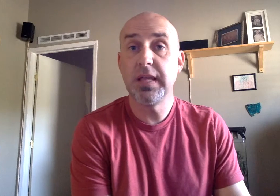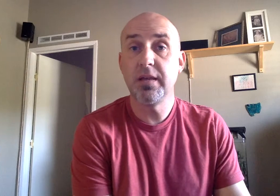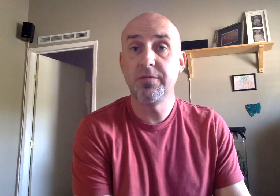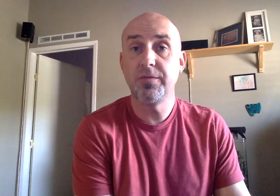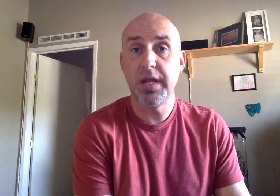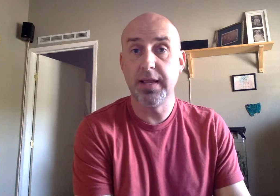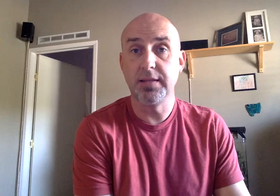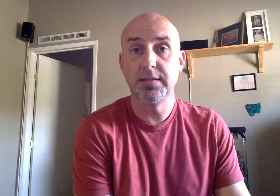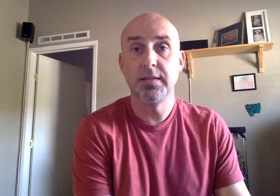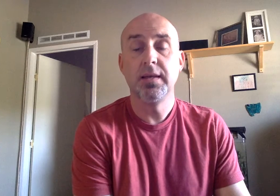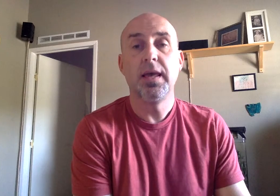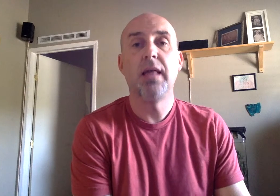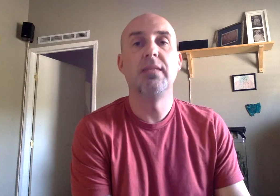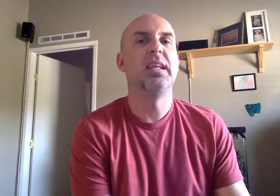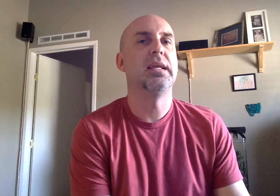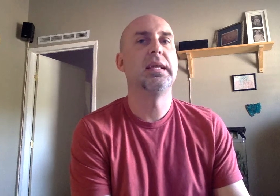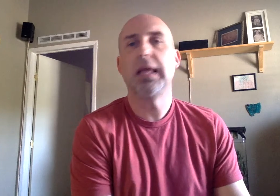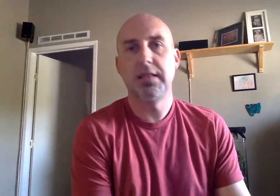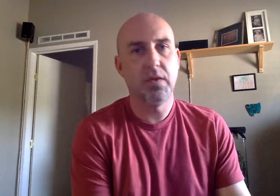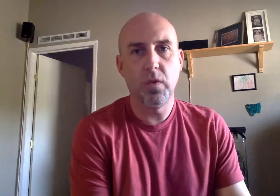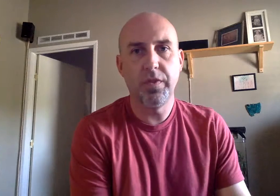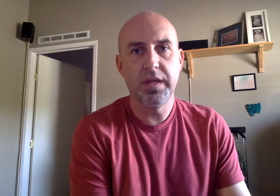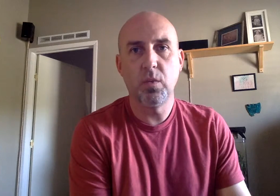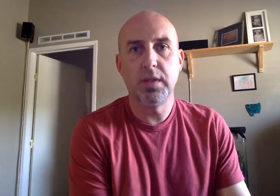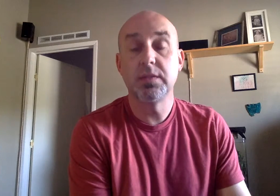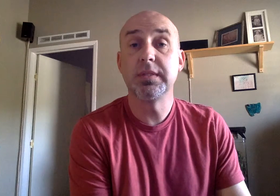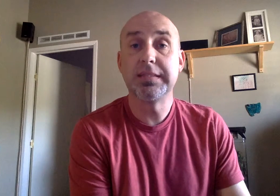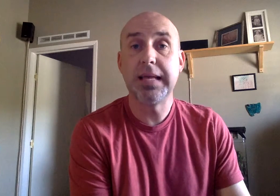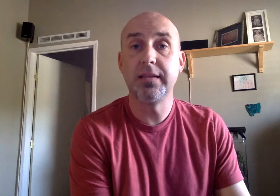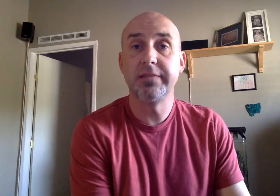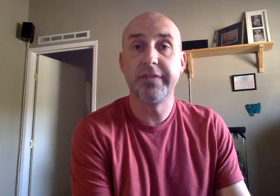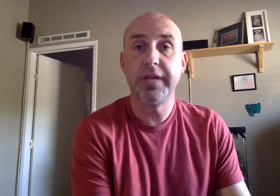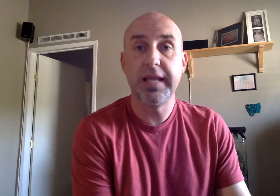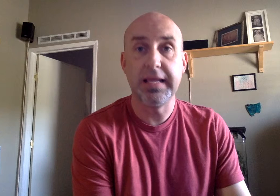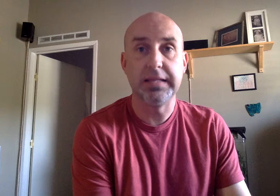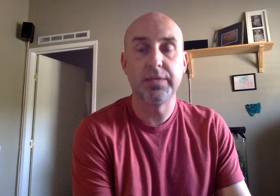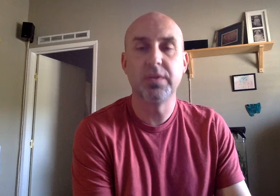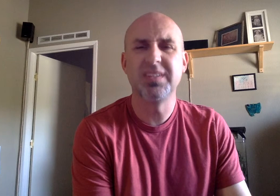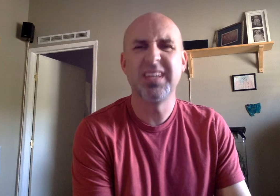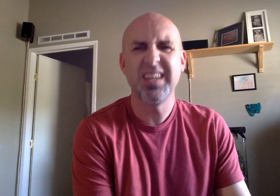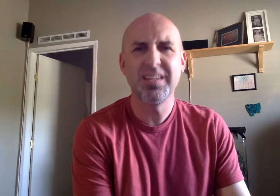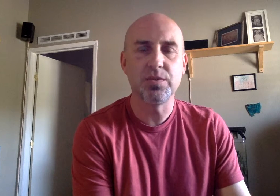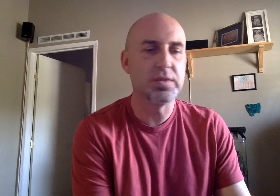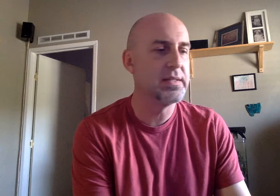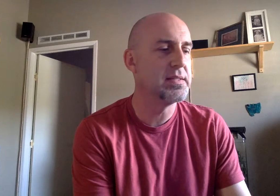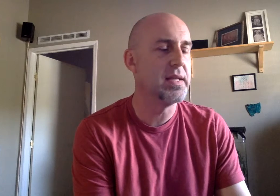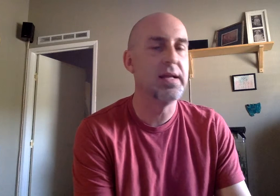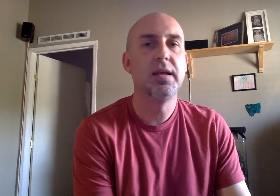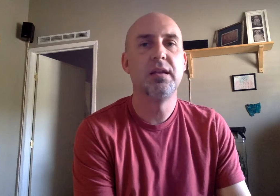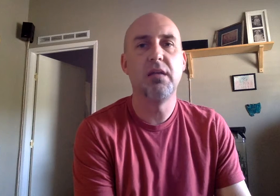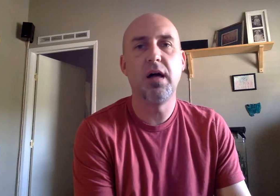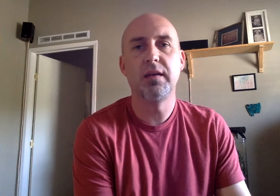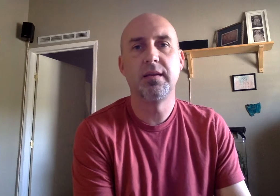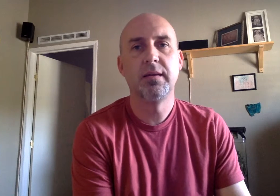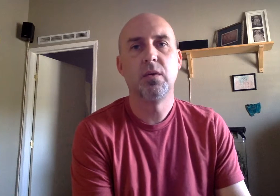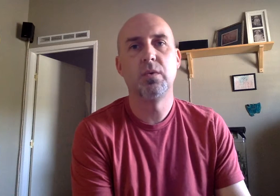a phrase, and then they negate the whole thing at once with a sign at the very end. Whereas in English, we'll tend to say not, or